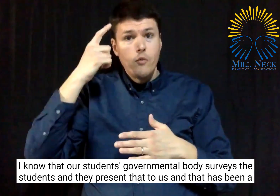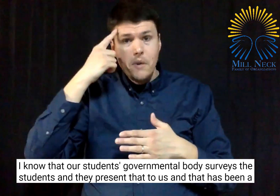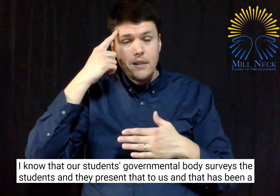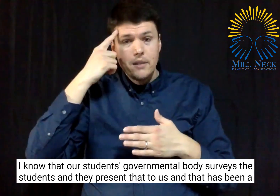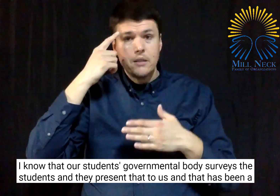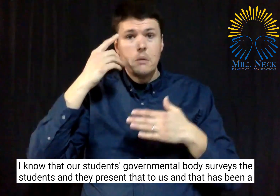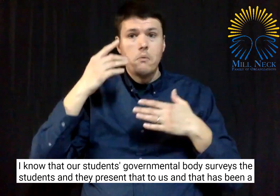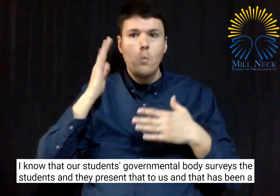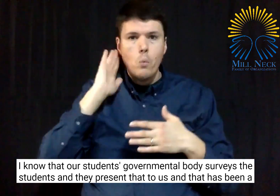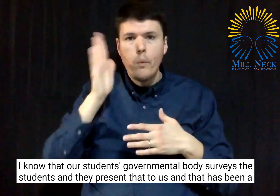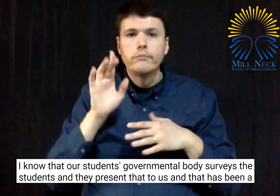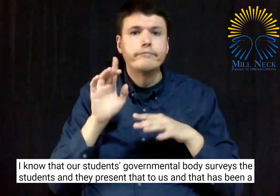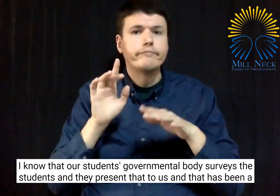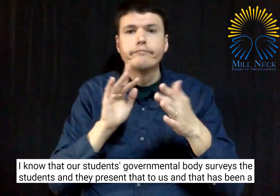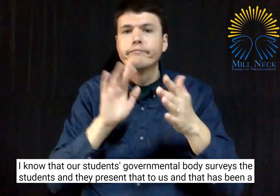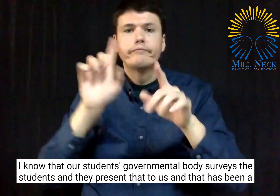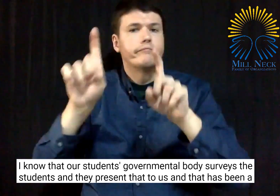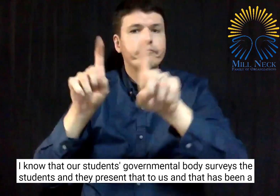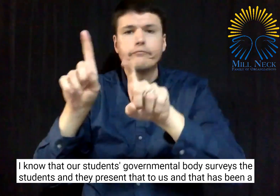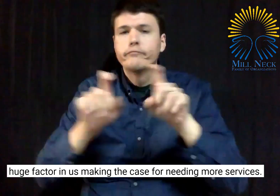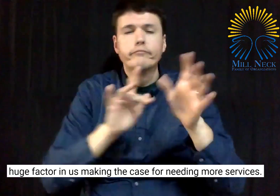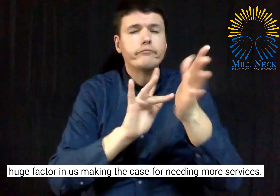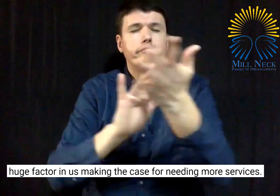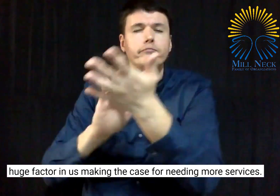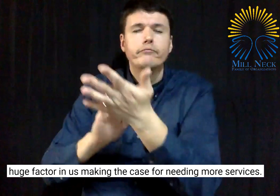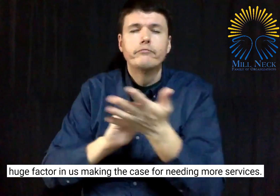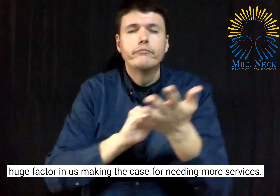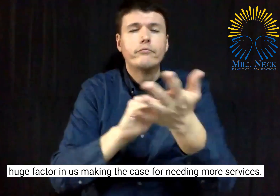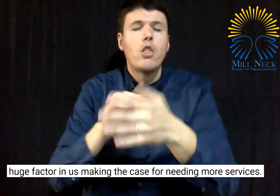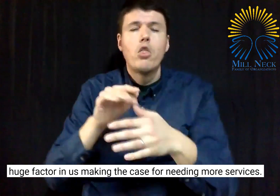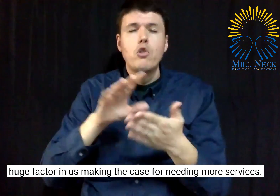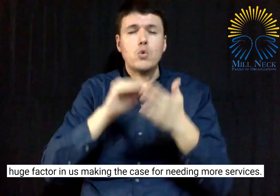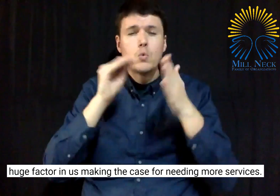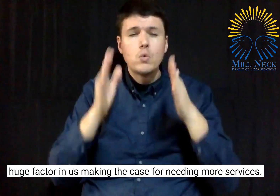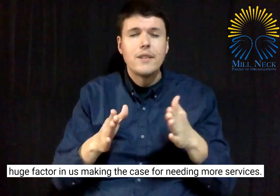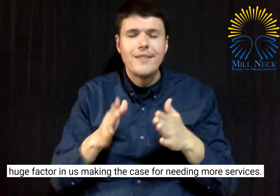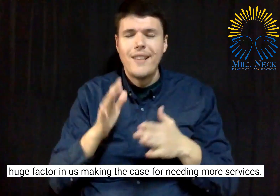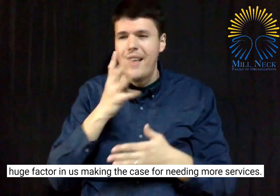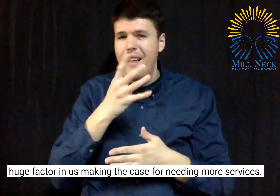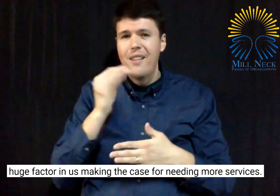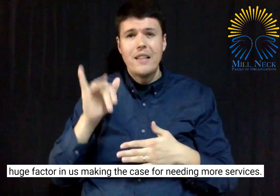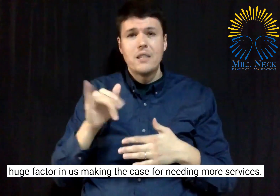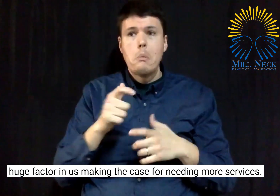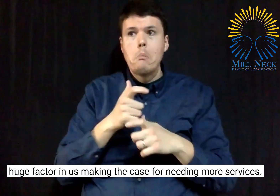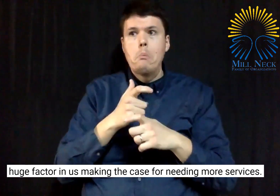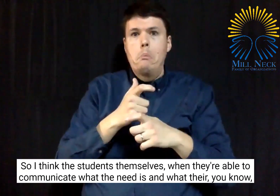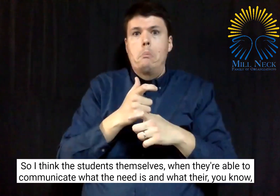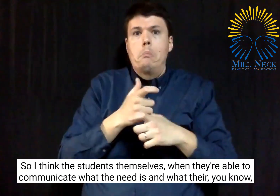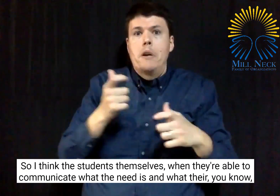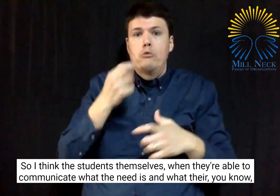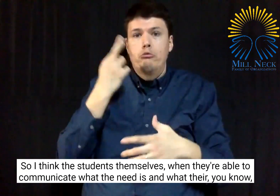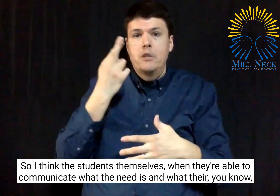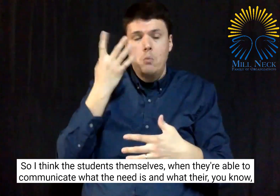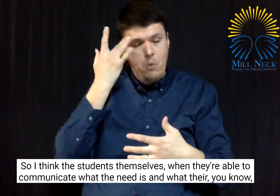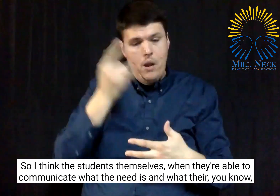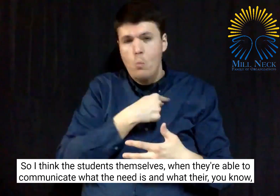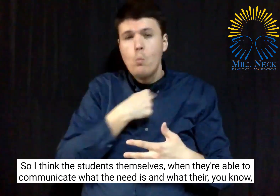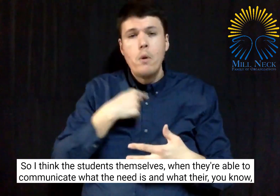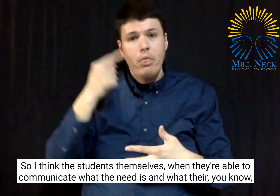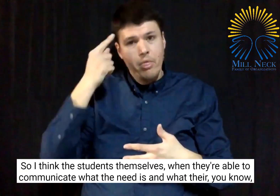surveys the students and they present that to us. And that has been a huge factor in us making the case for needing more services. So I think the students themselves, when